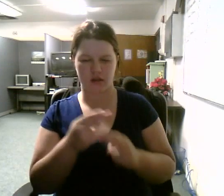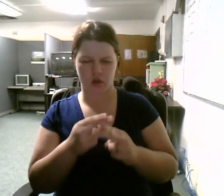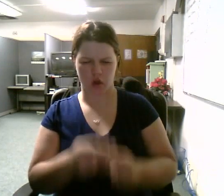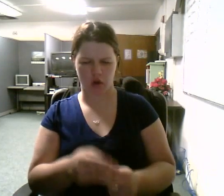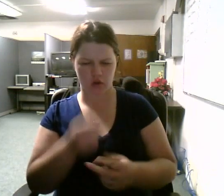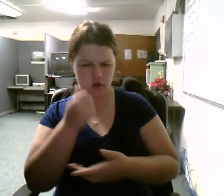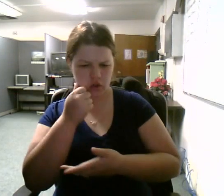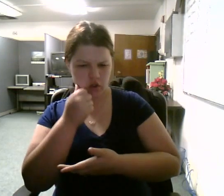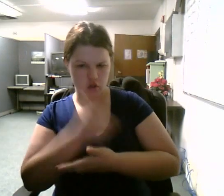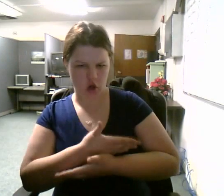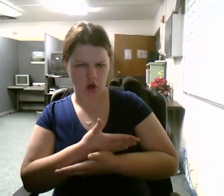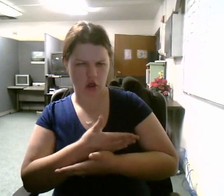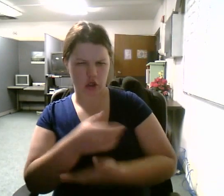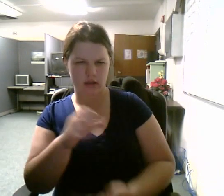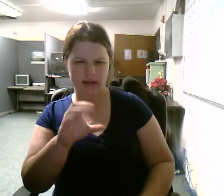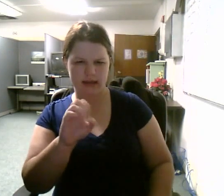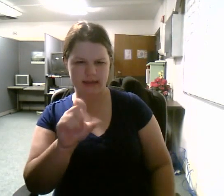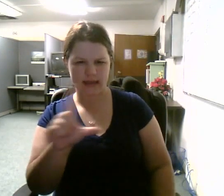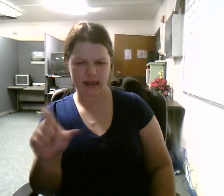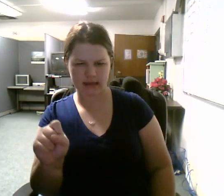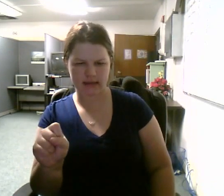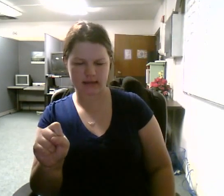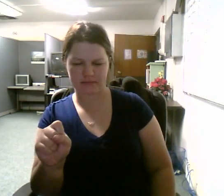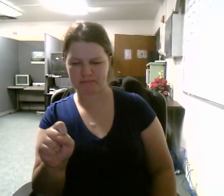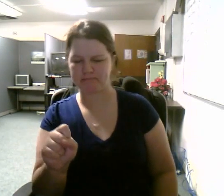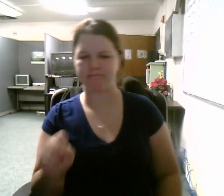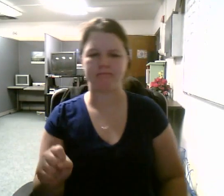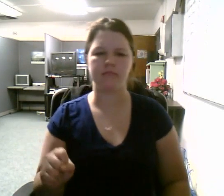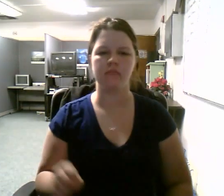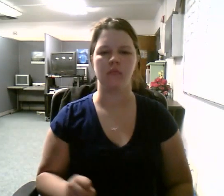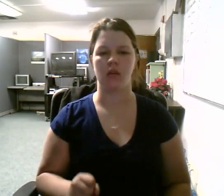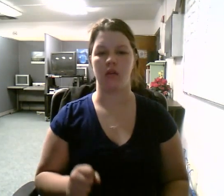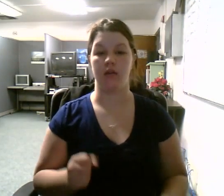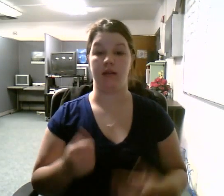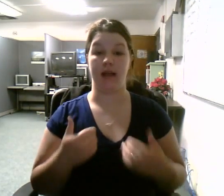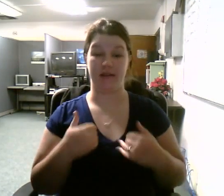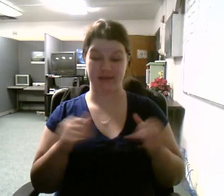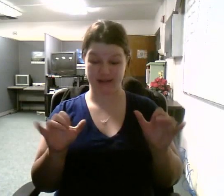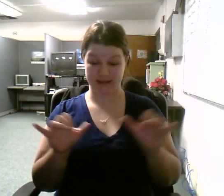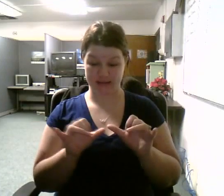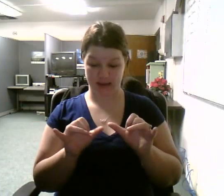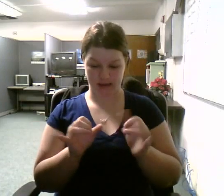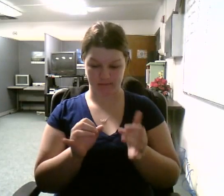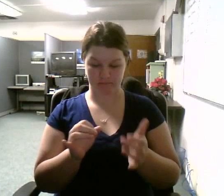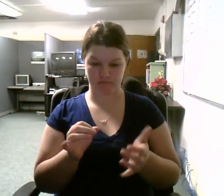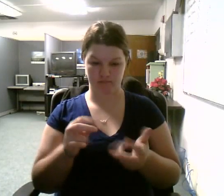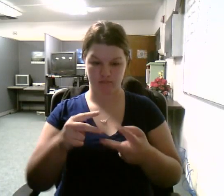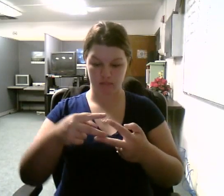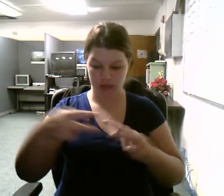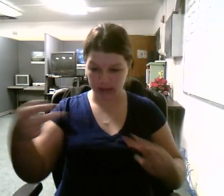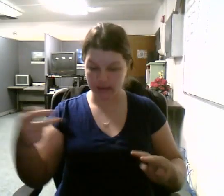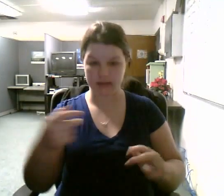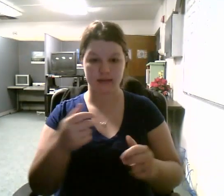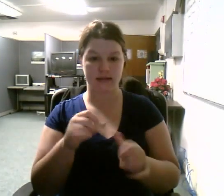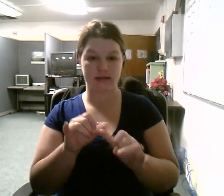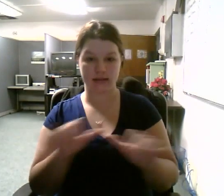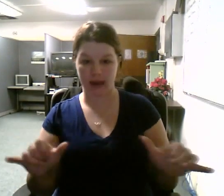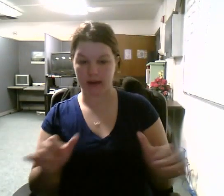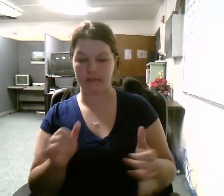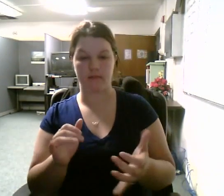D-A-U-G-H-T-E-R, daughter cells, have the same pieces and genetic code. 2 identical copies come from one original. You